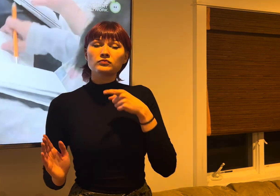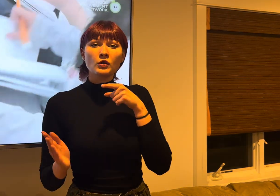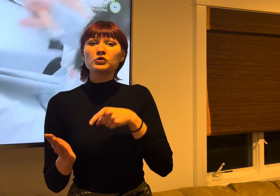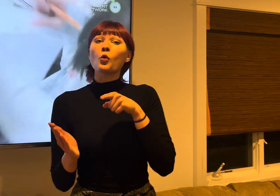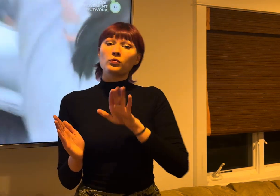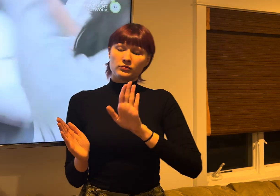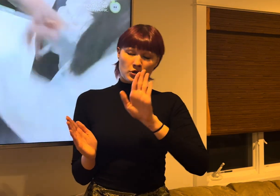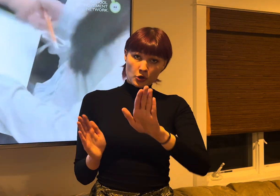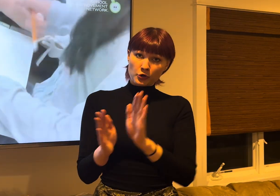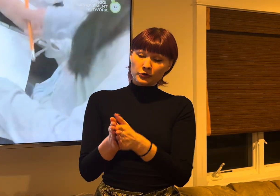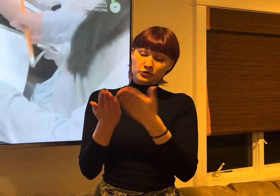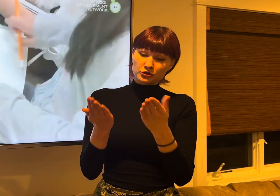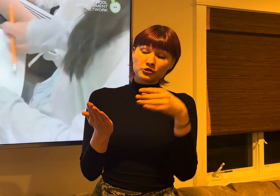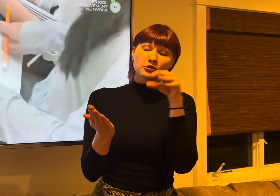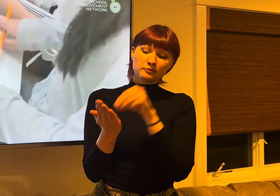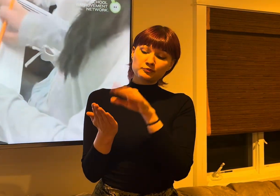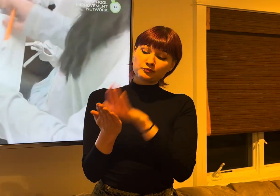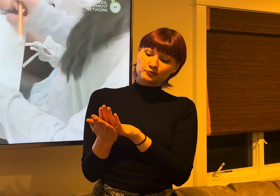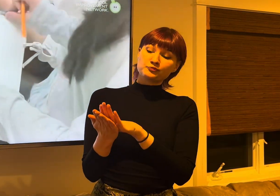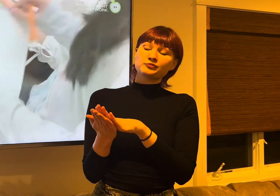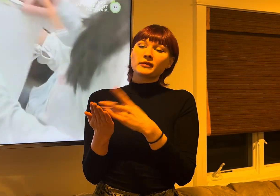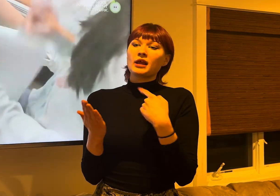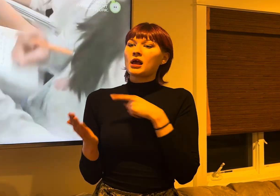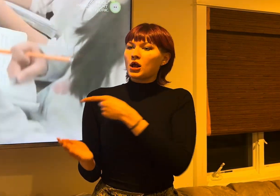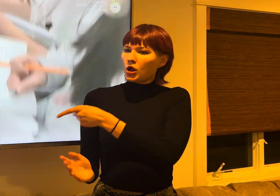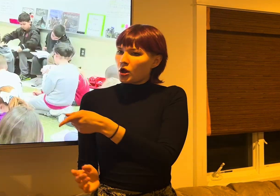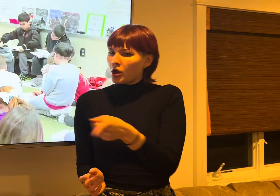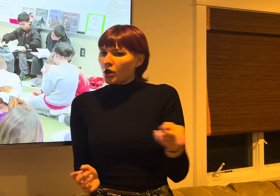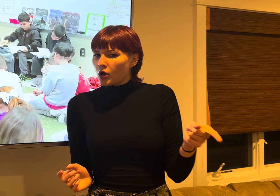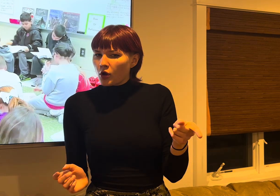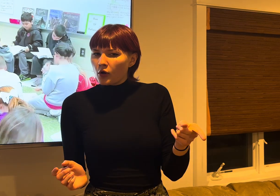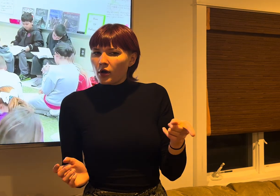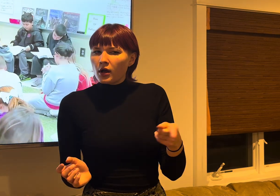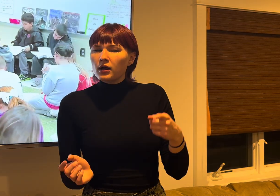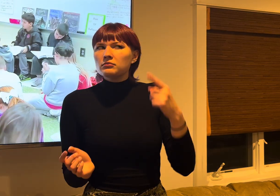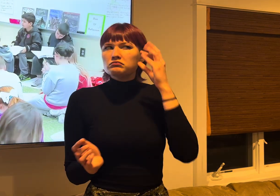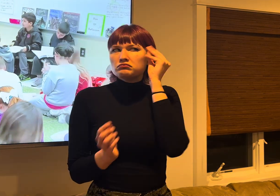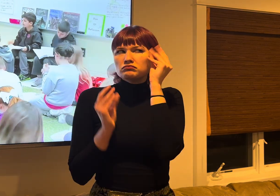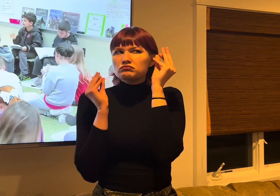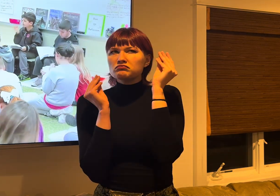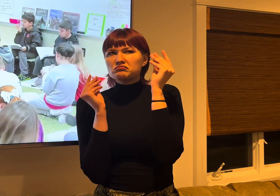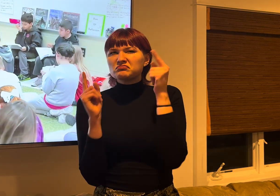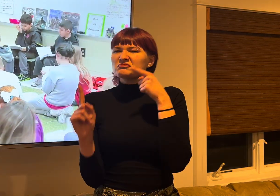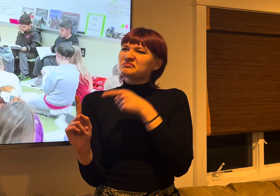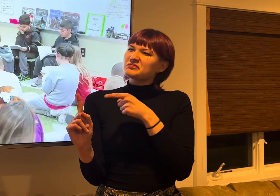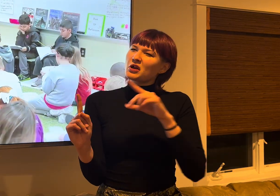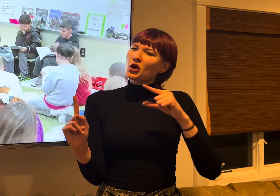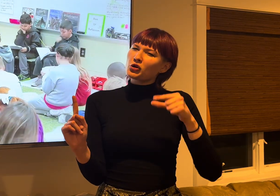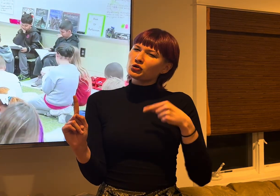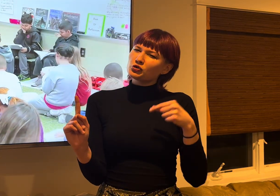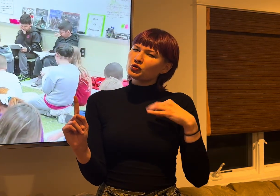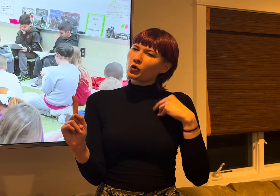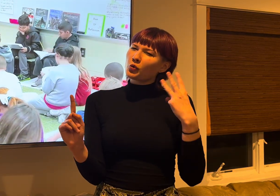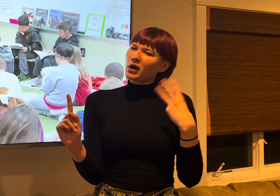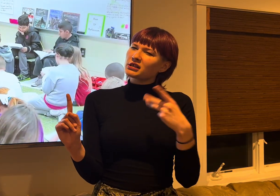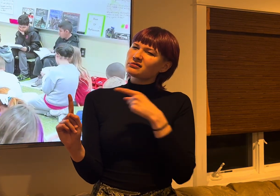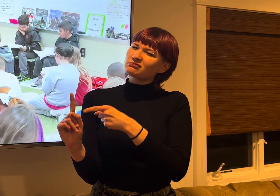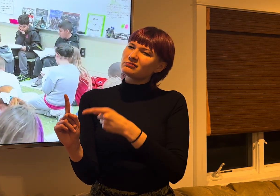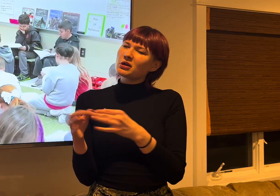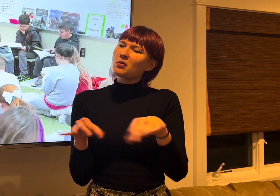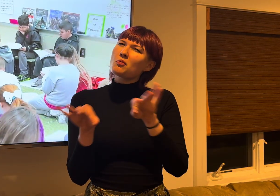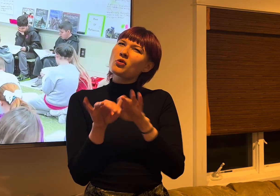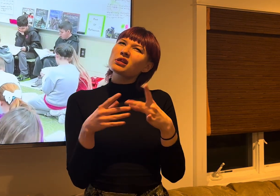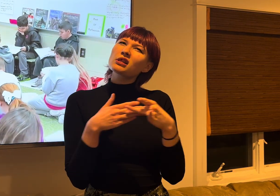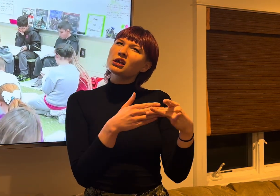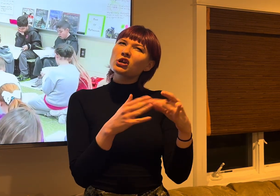worthy leader, or was he not? Do we all have to agree? No. We do not all have to agree. Do you have